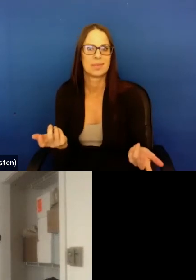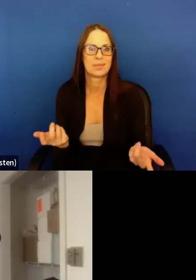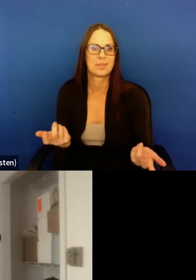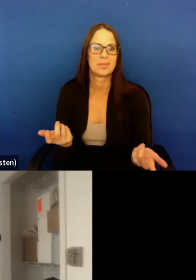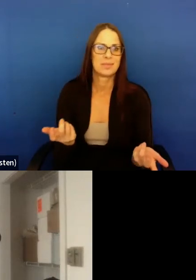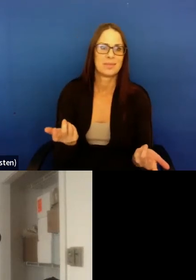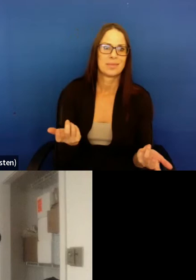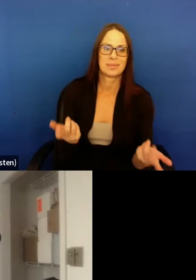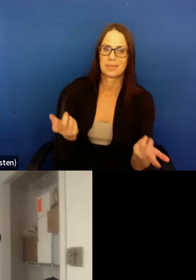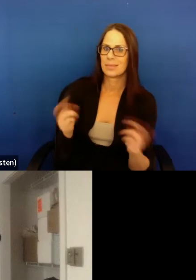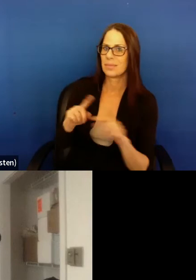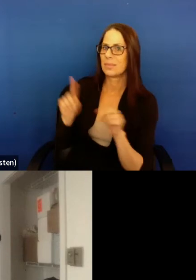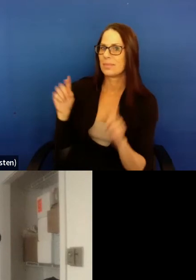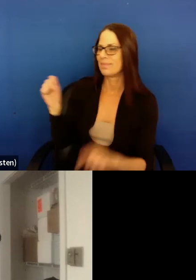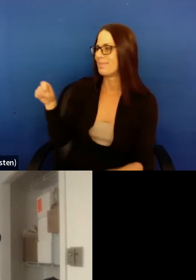But I think a lot,